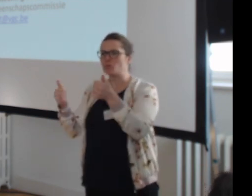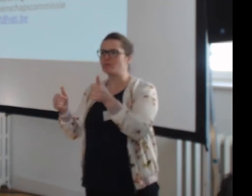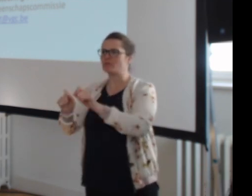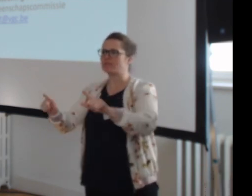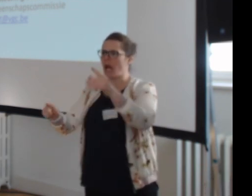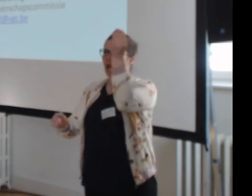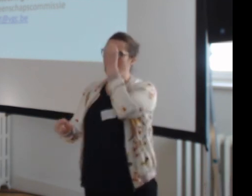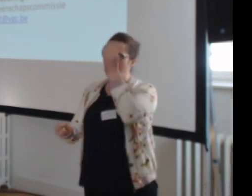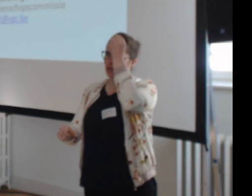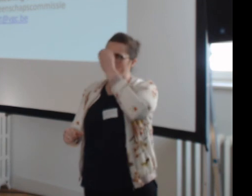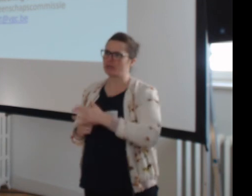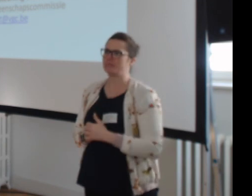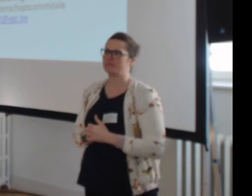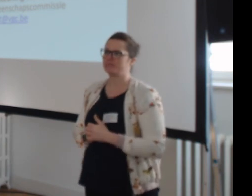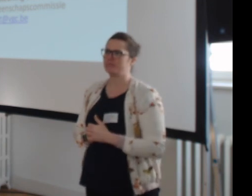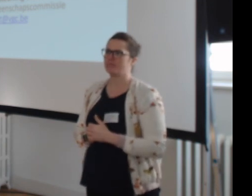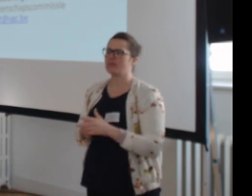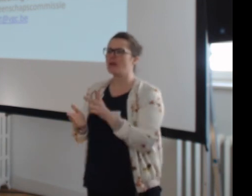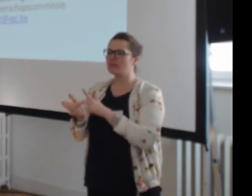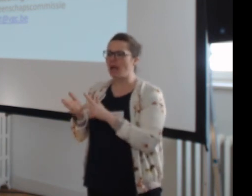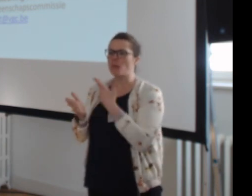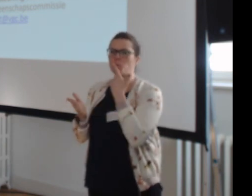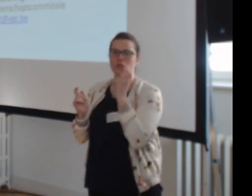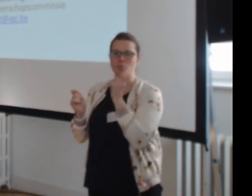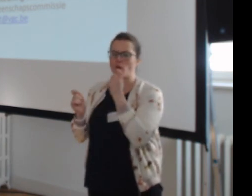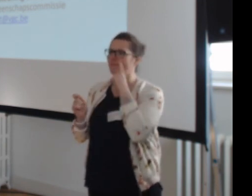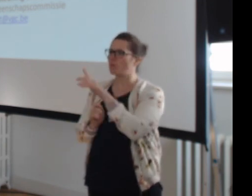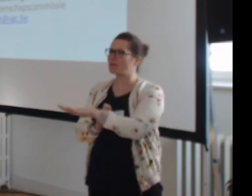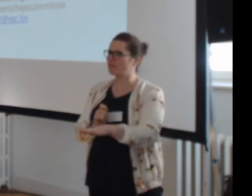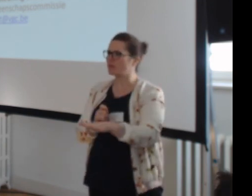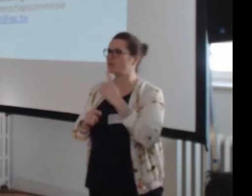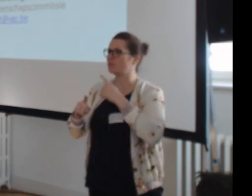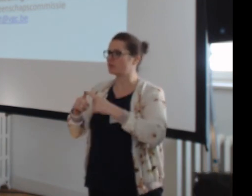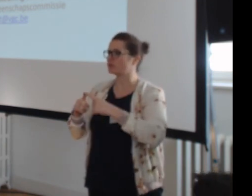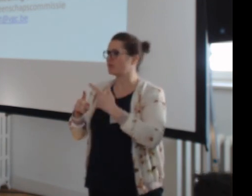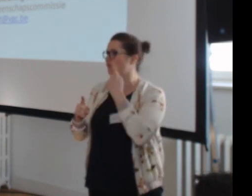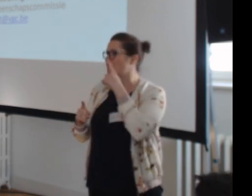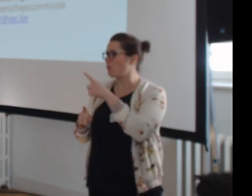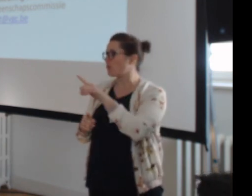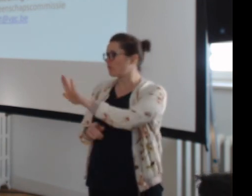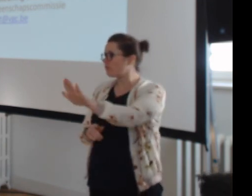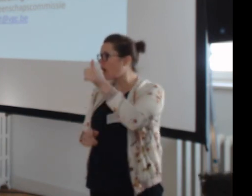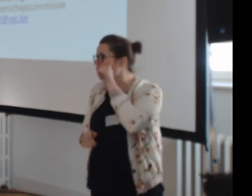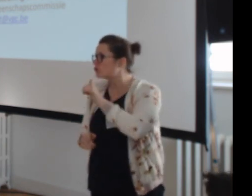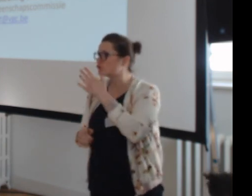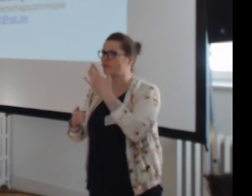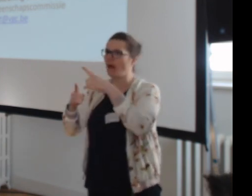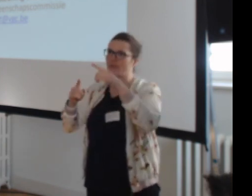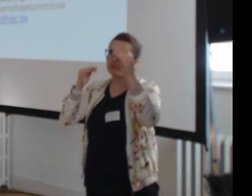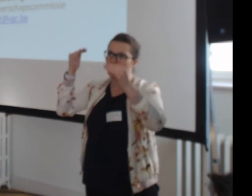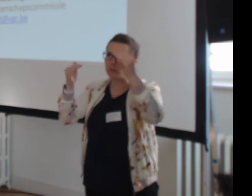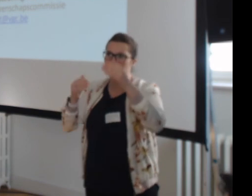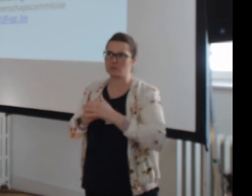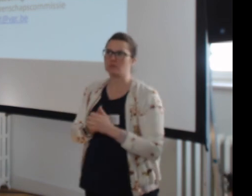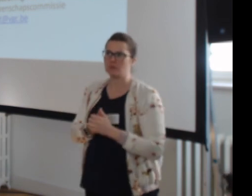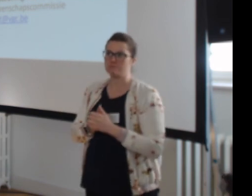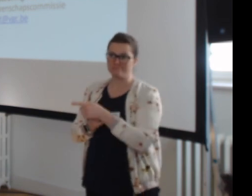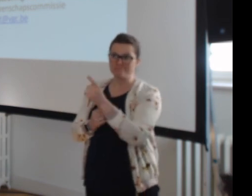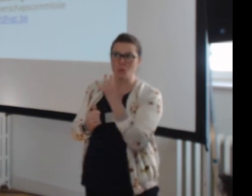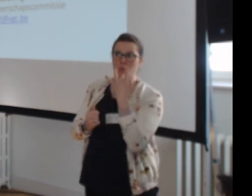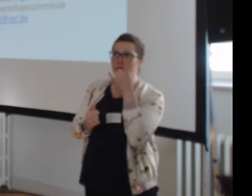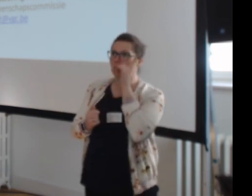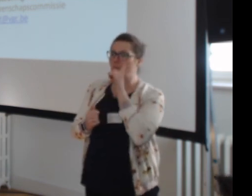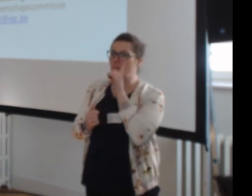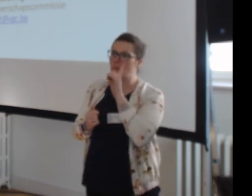a language. And that's why we want to use them for children and for their parents or other adults that want to